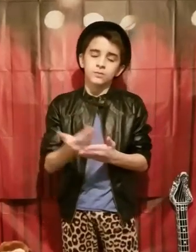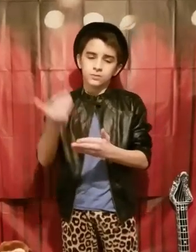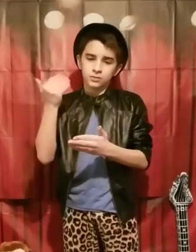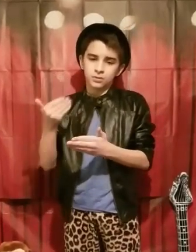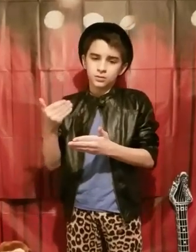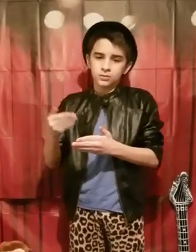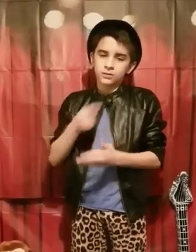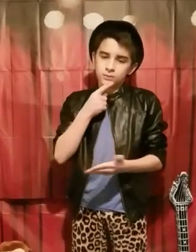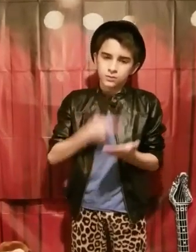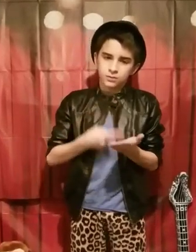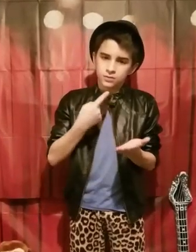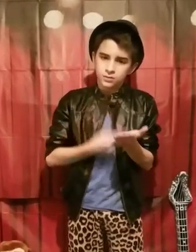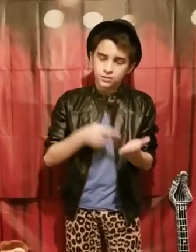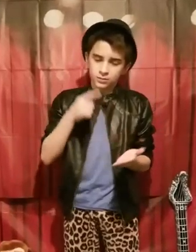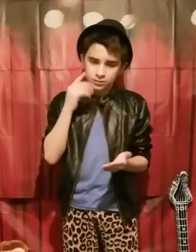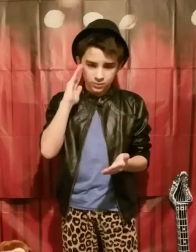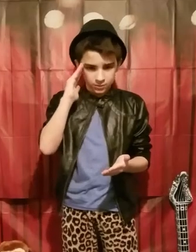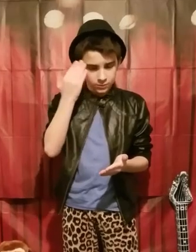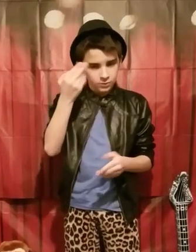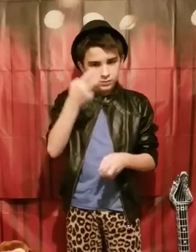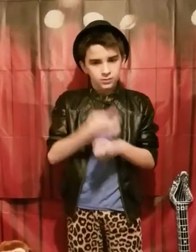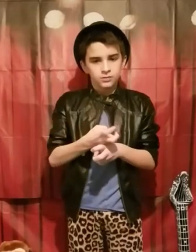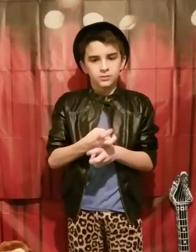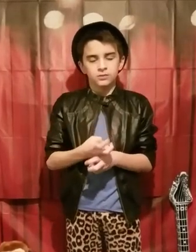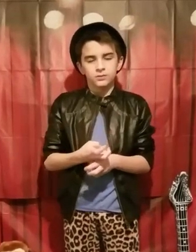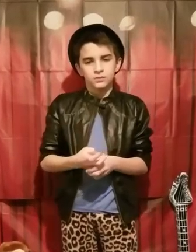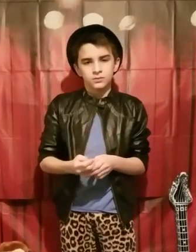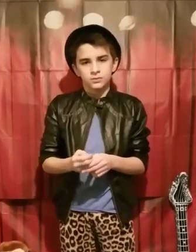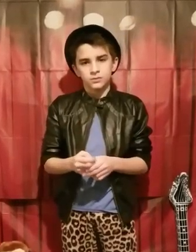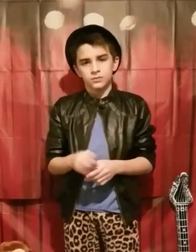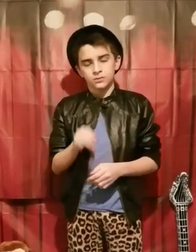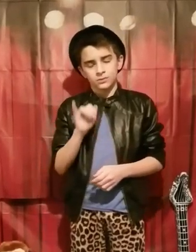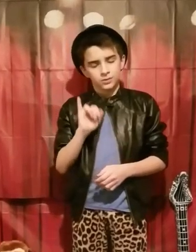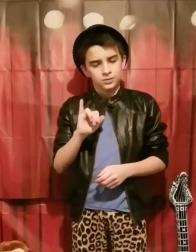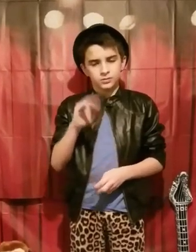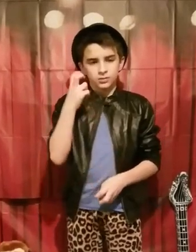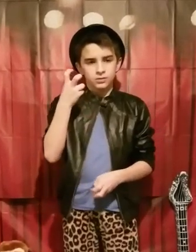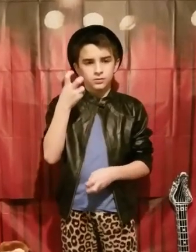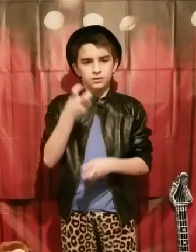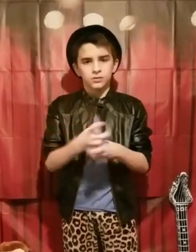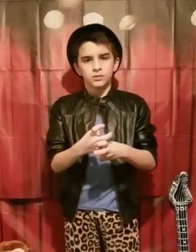it talk so tough Oh, I'm living on a prayer Oh,